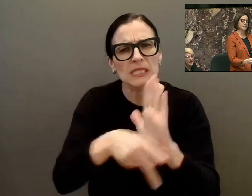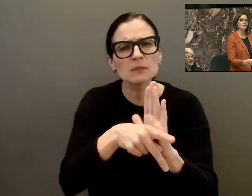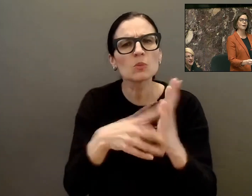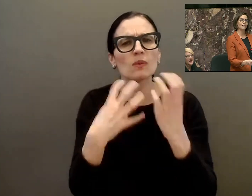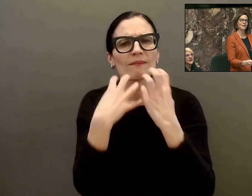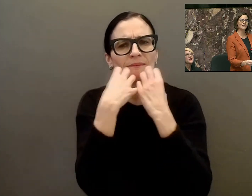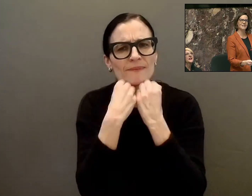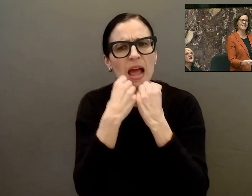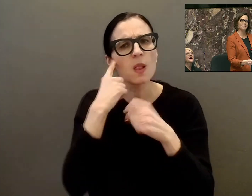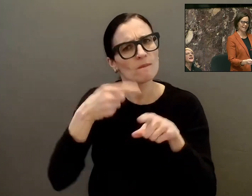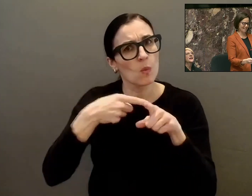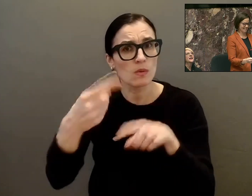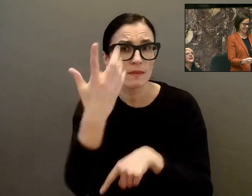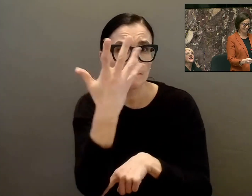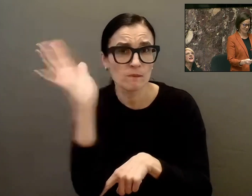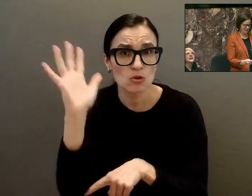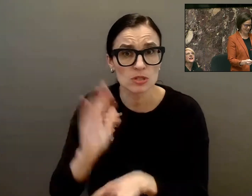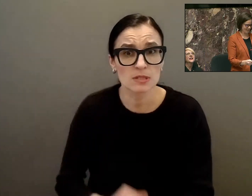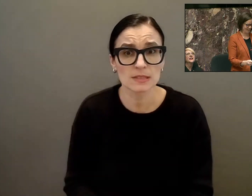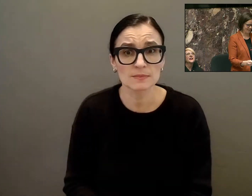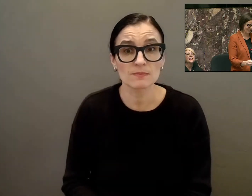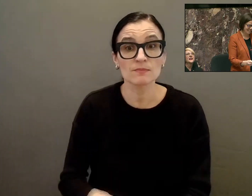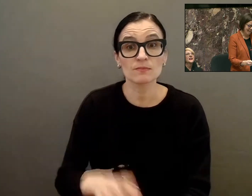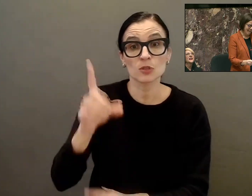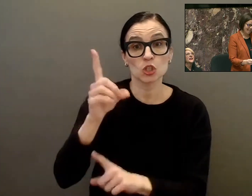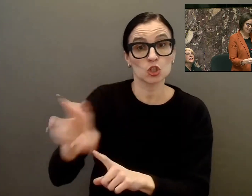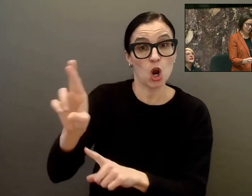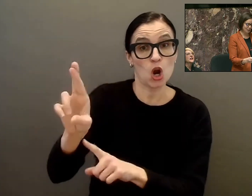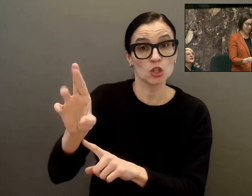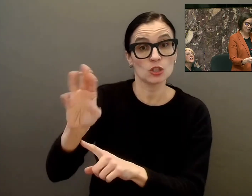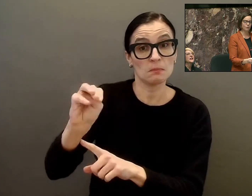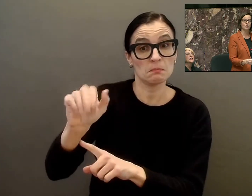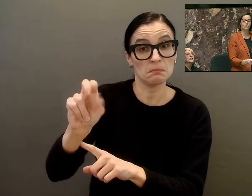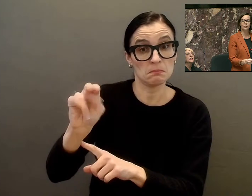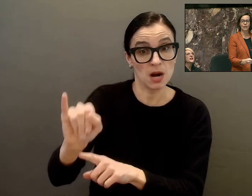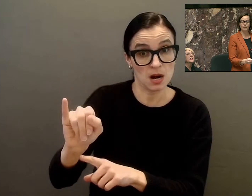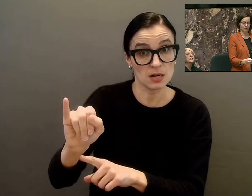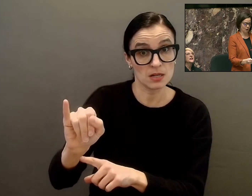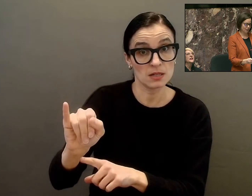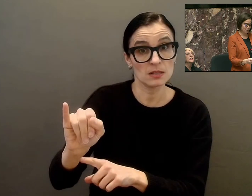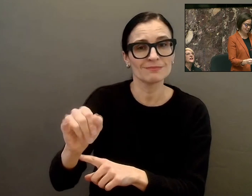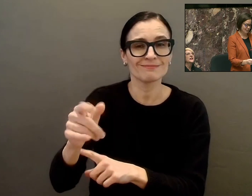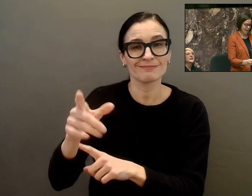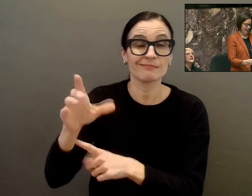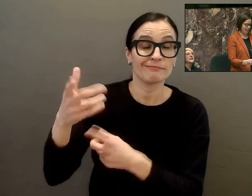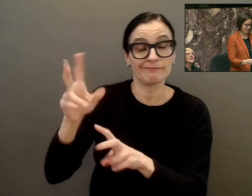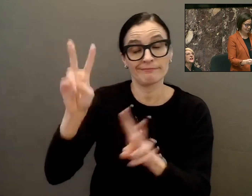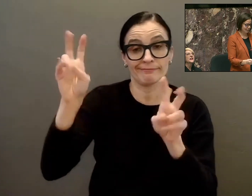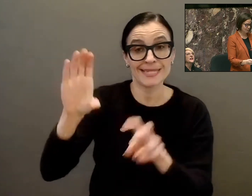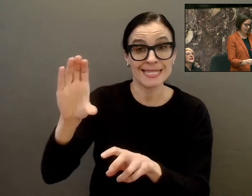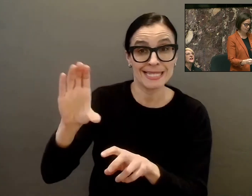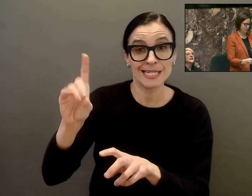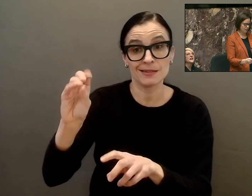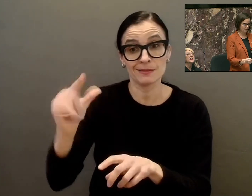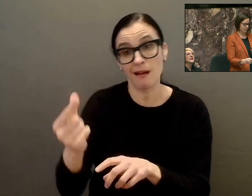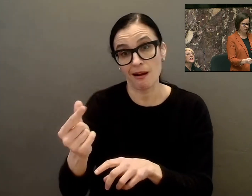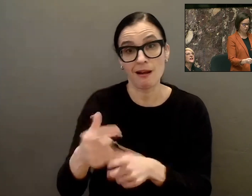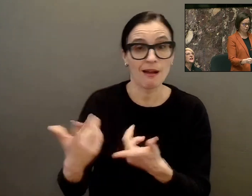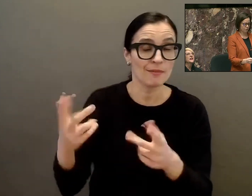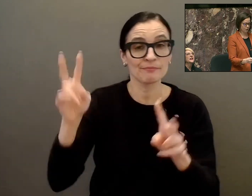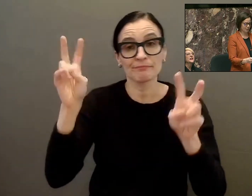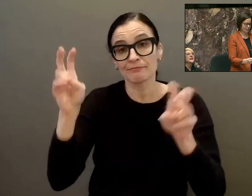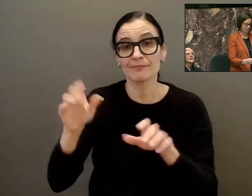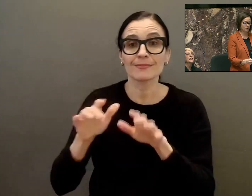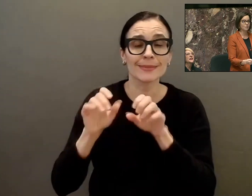or Sea Dog, or Sea Money as he is known in our circles, is currently a research climatologist and team lead with the